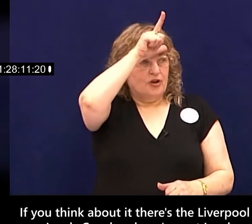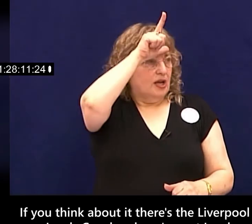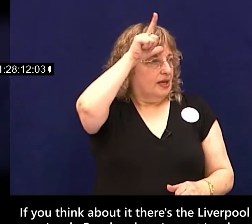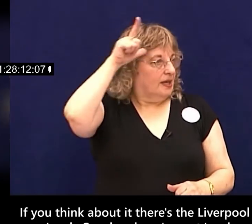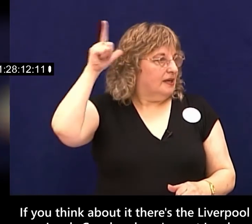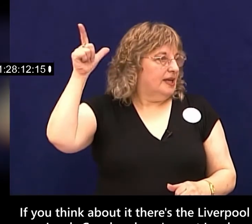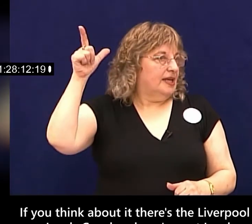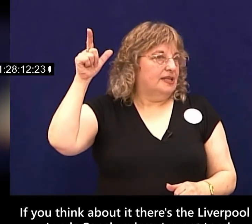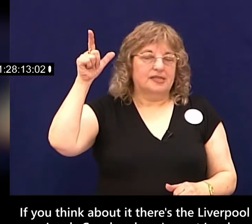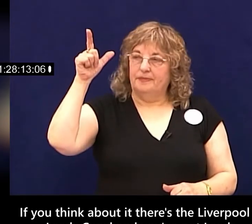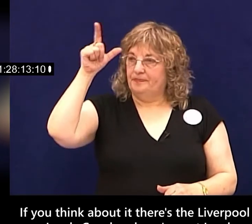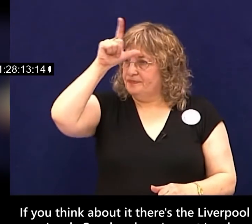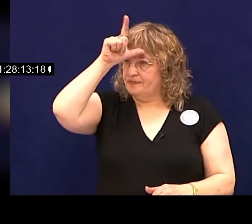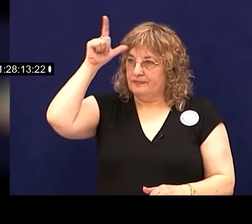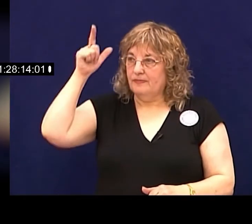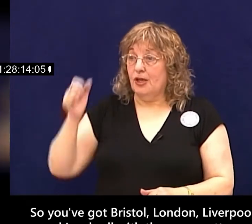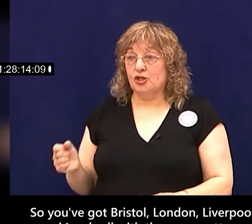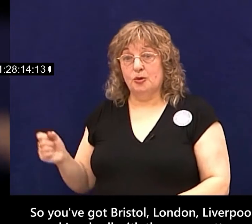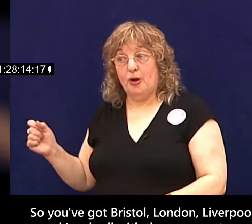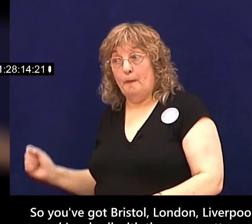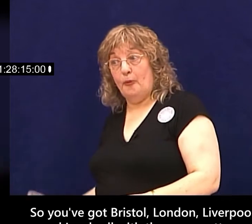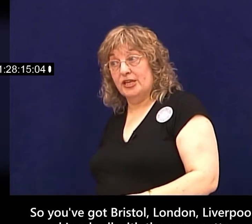got Leeds. So you've got Bristol,